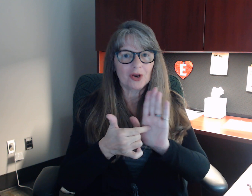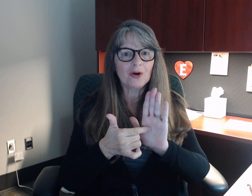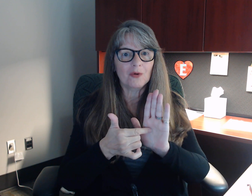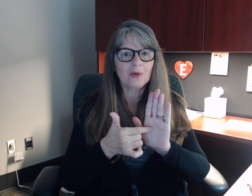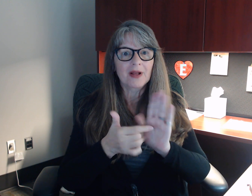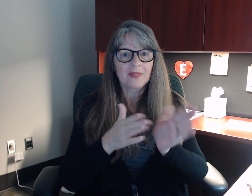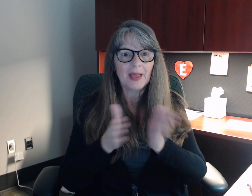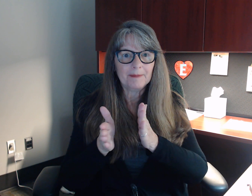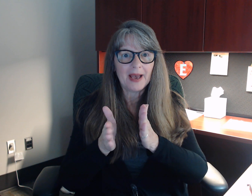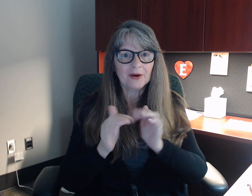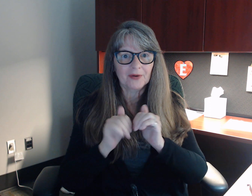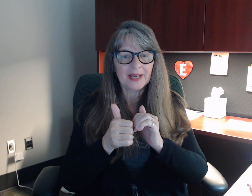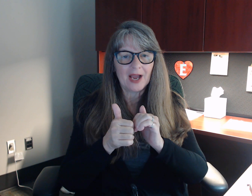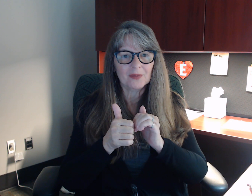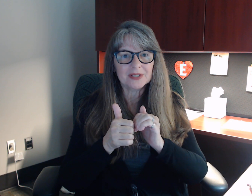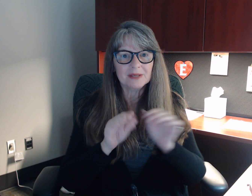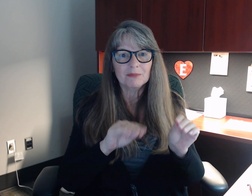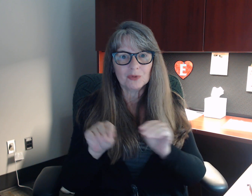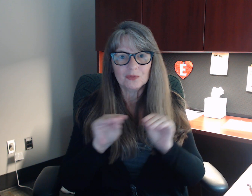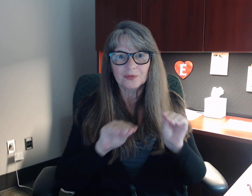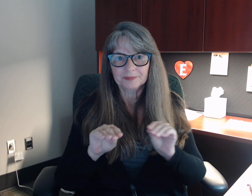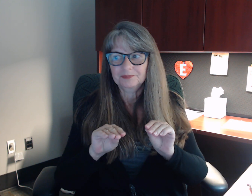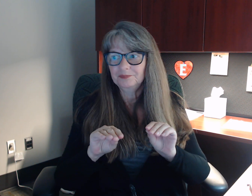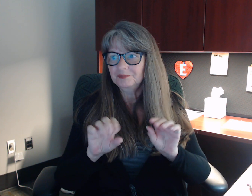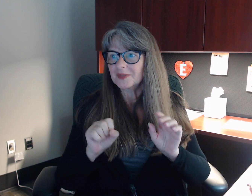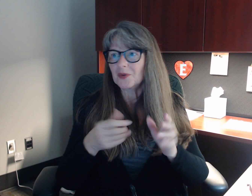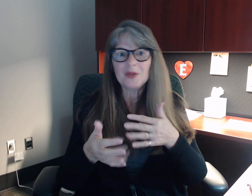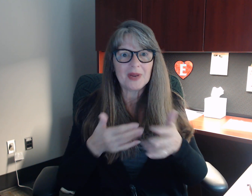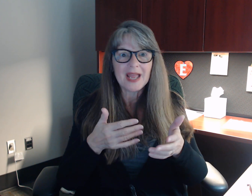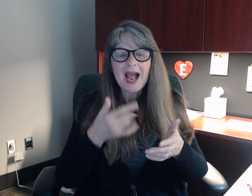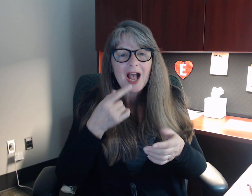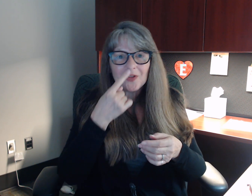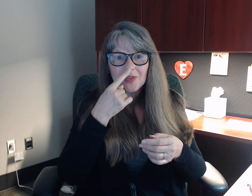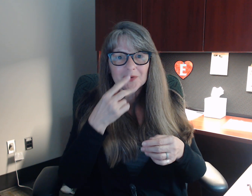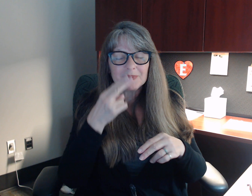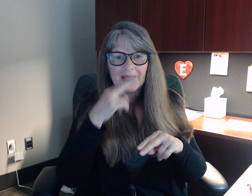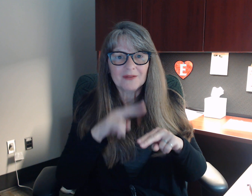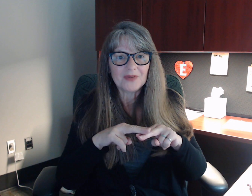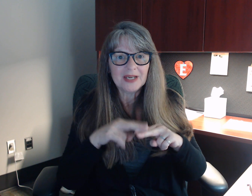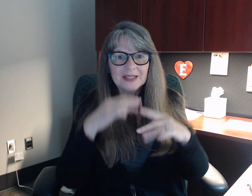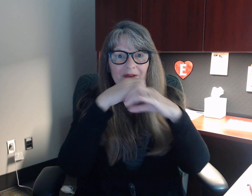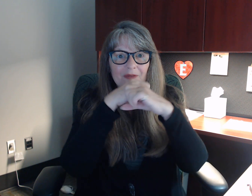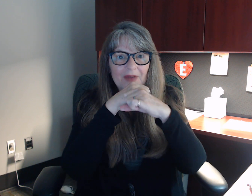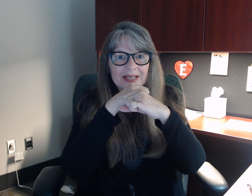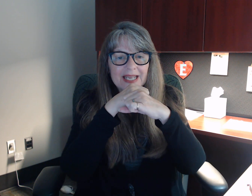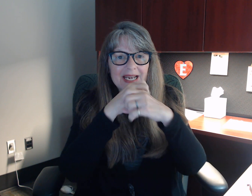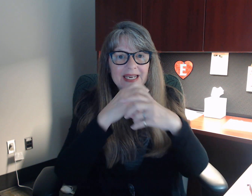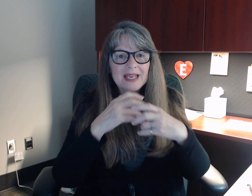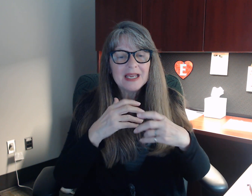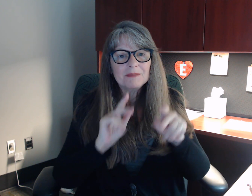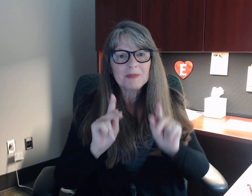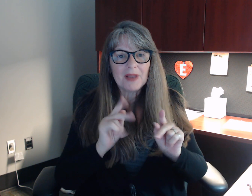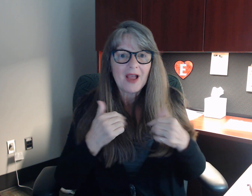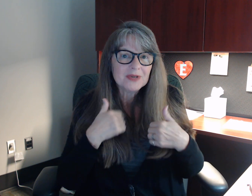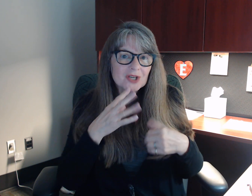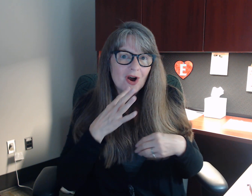show that pattern and how it did move. So anyway, I thought that would be like a fun and kind of a fascinating. People have been talking